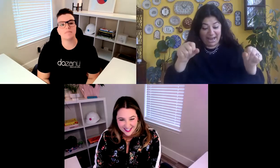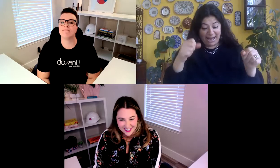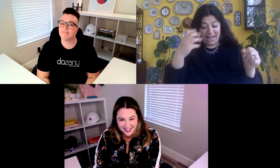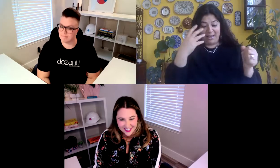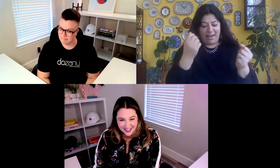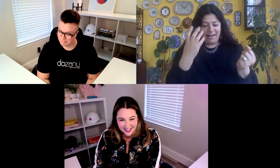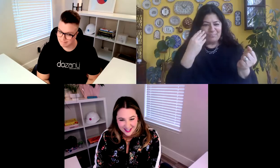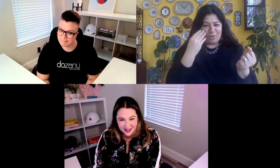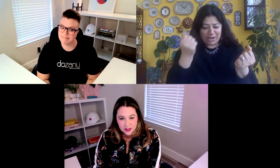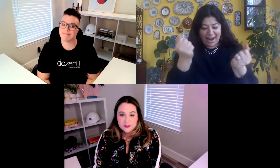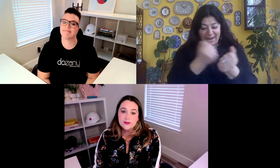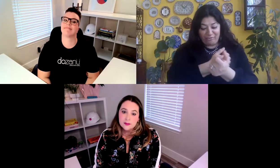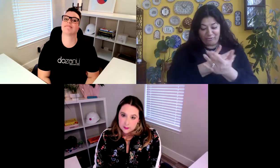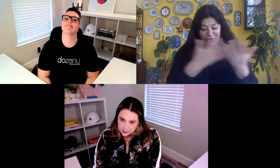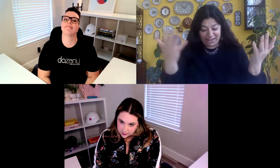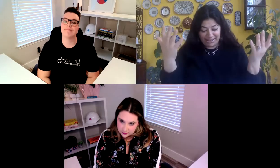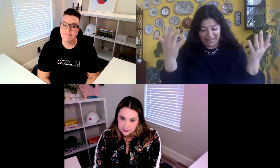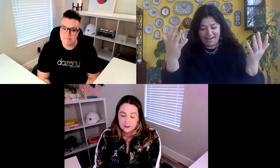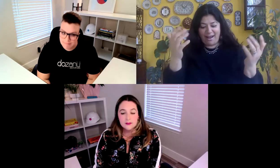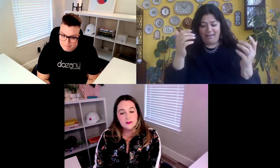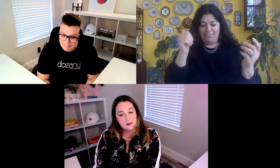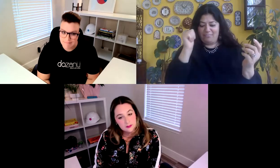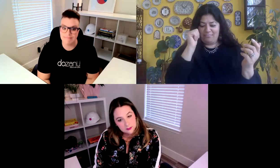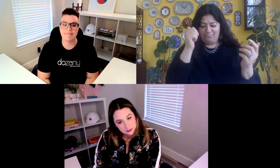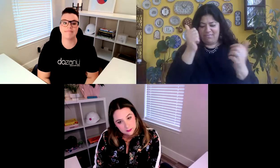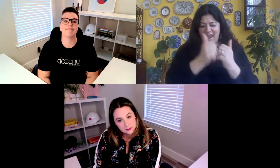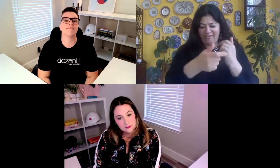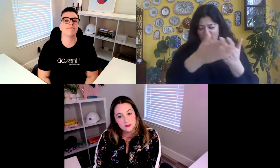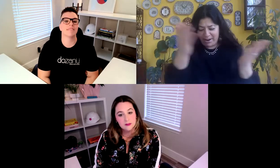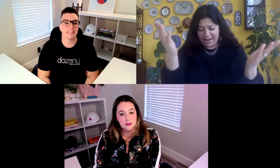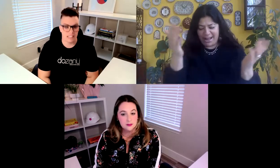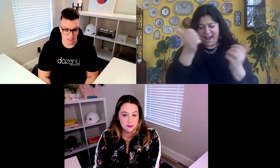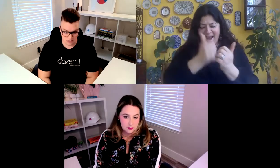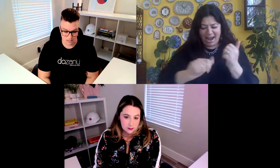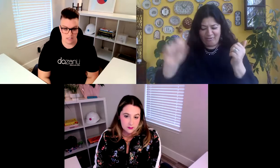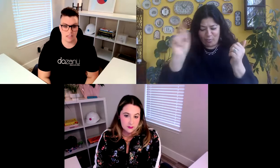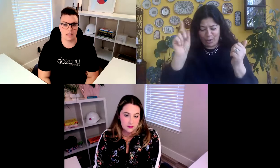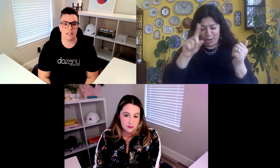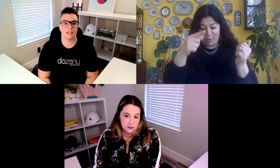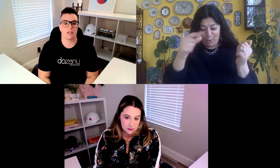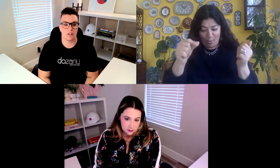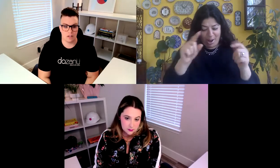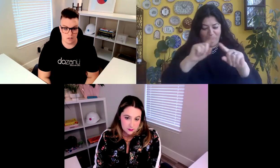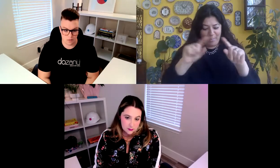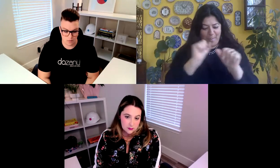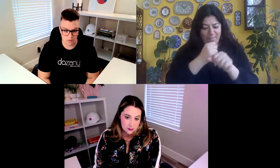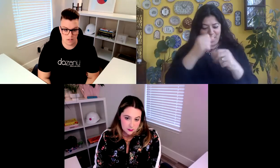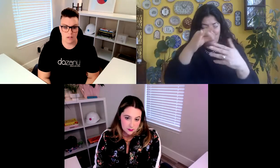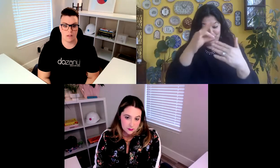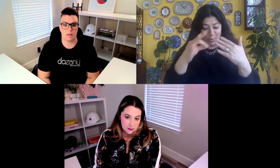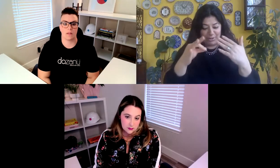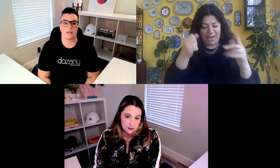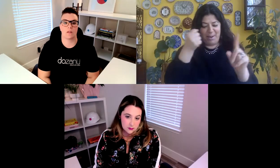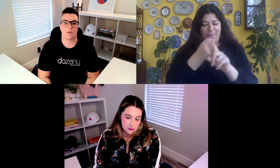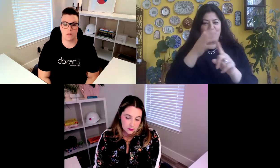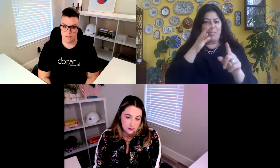now. It says, experience as much as you can. Experience everything, everything,